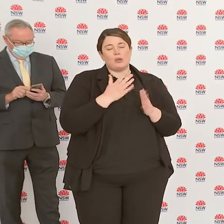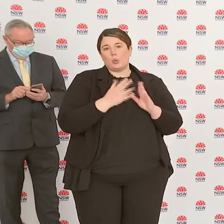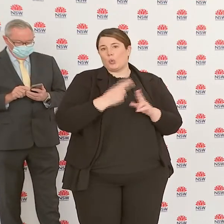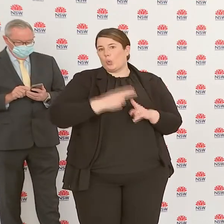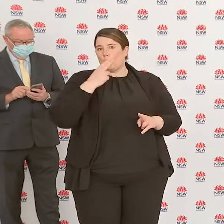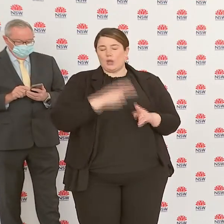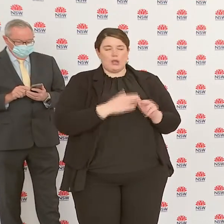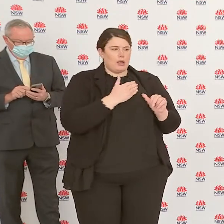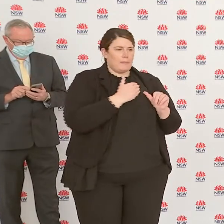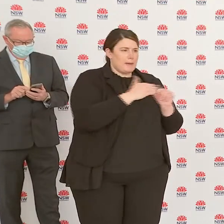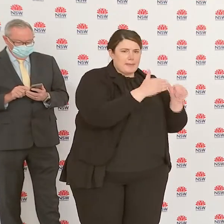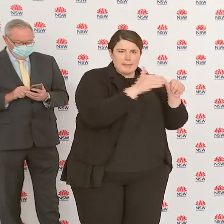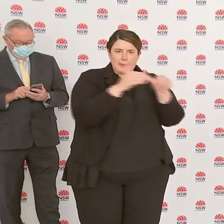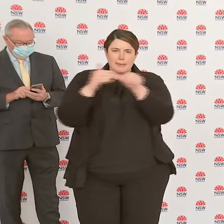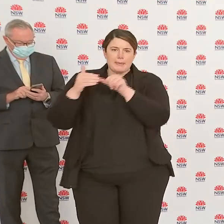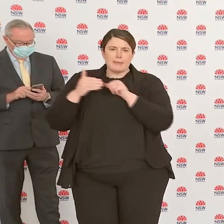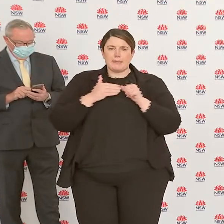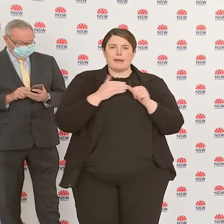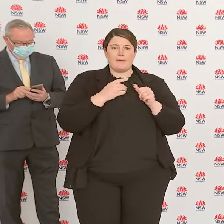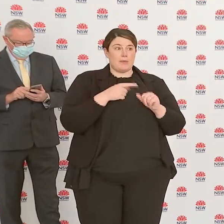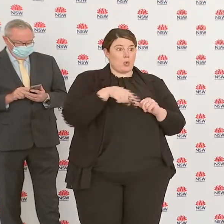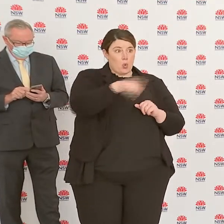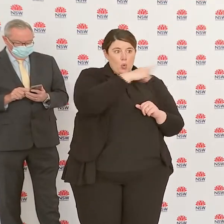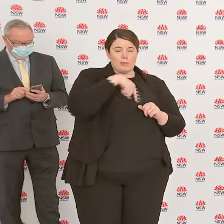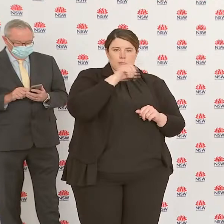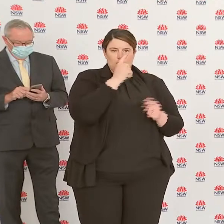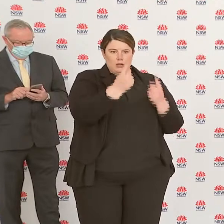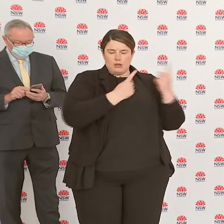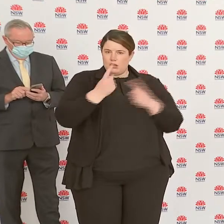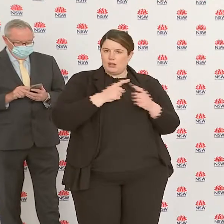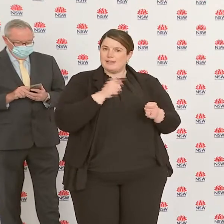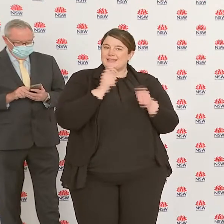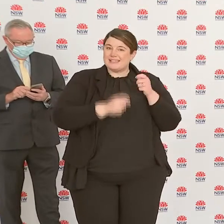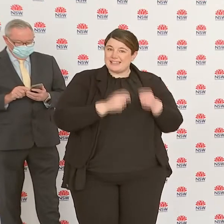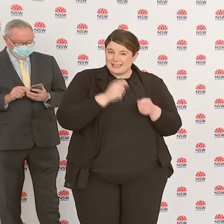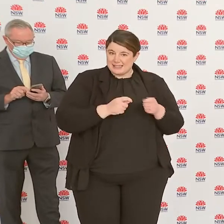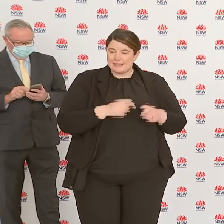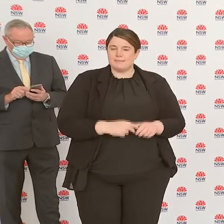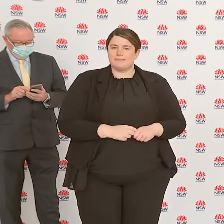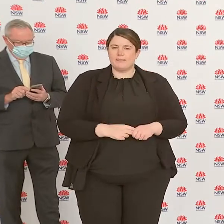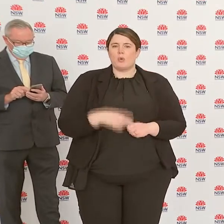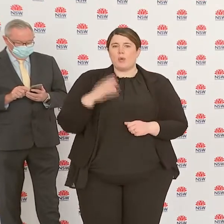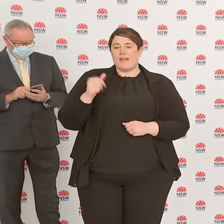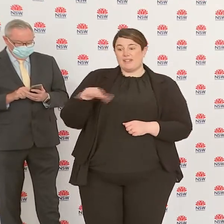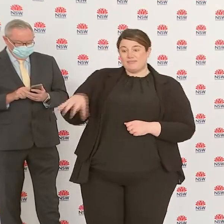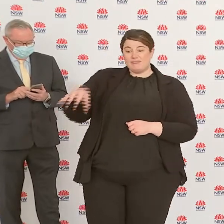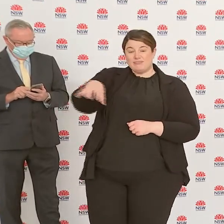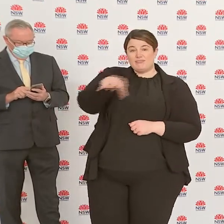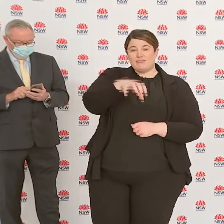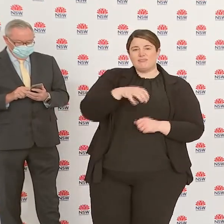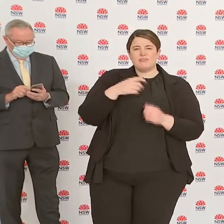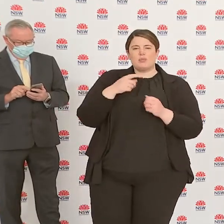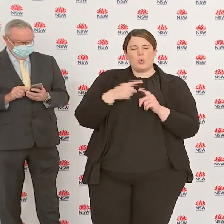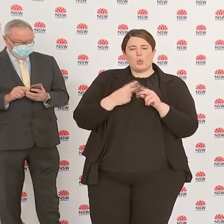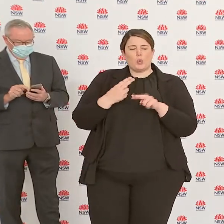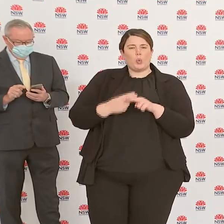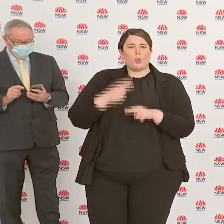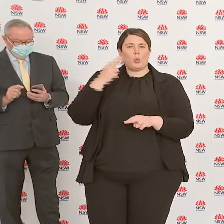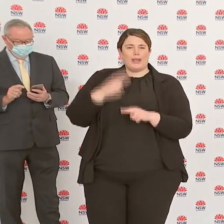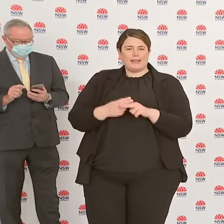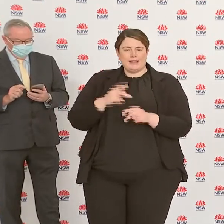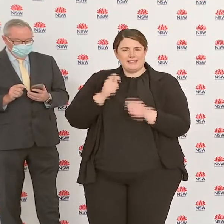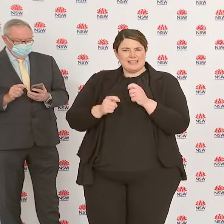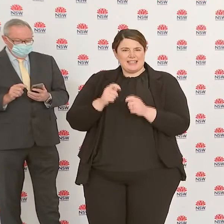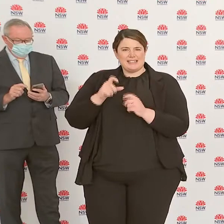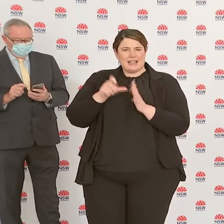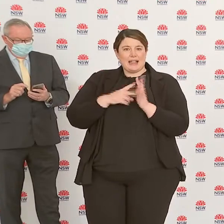rapidly get that testing cycle. And in some areas we have set up rapid testing clinics which have a 20-minute turnaround in the